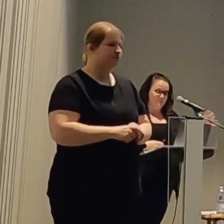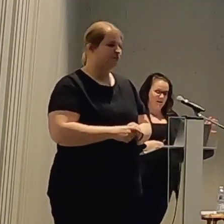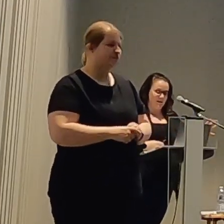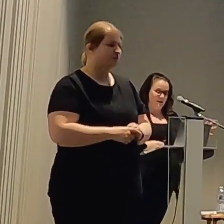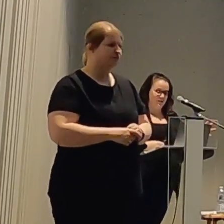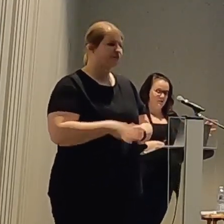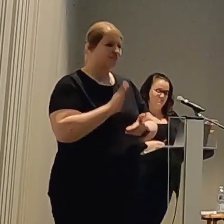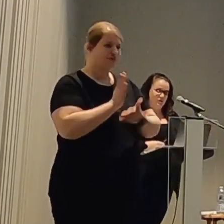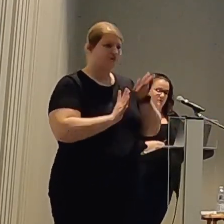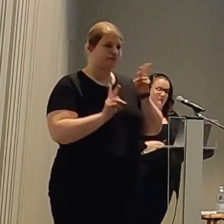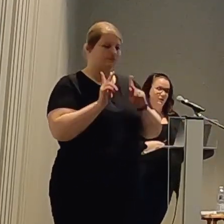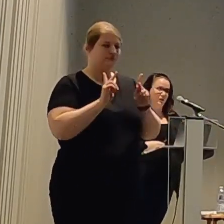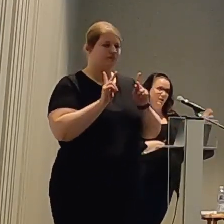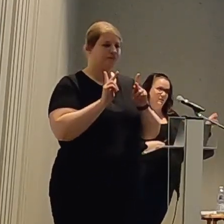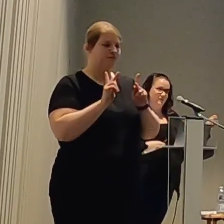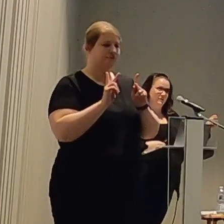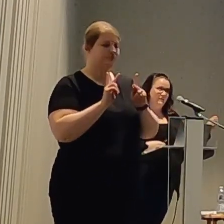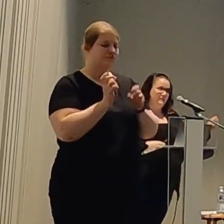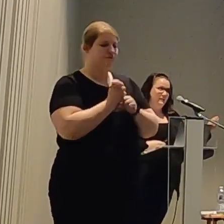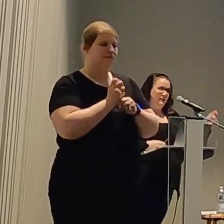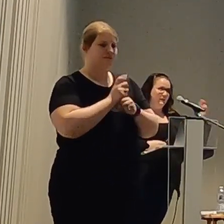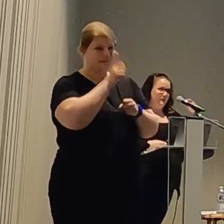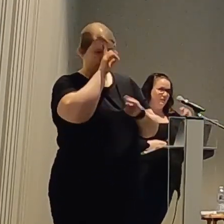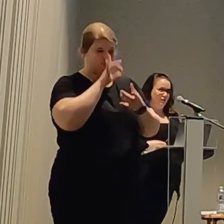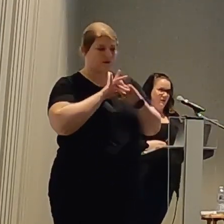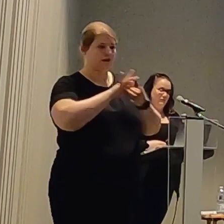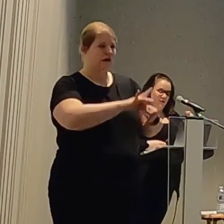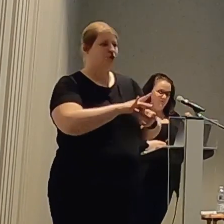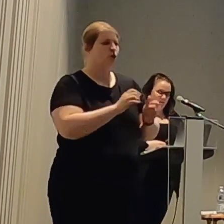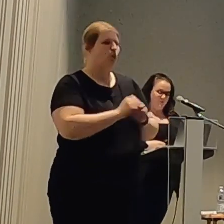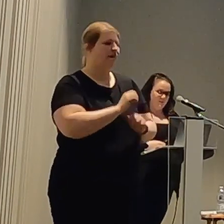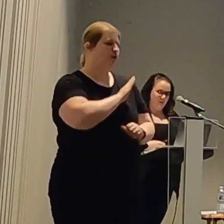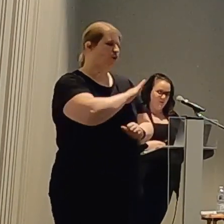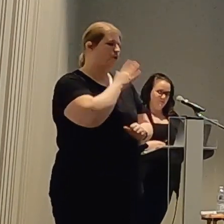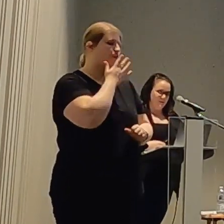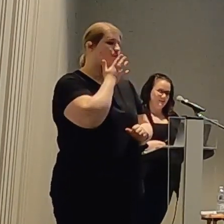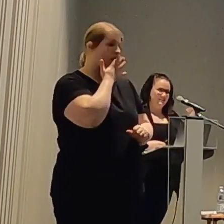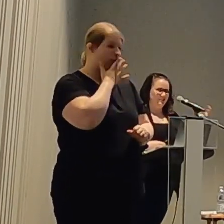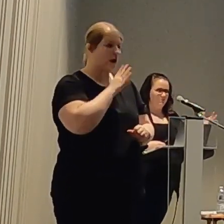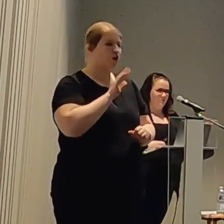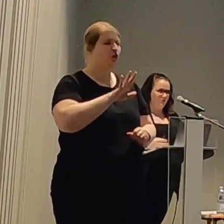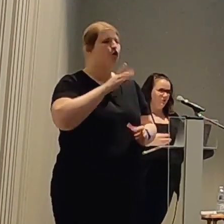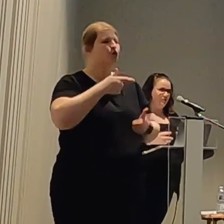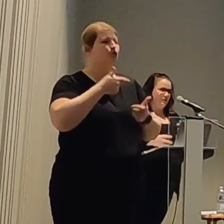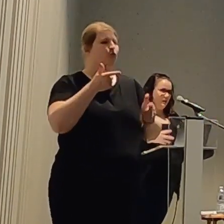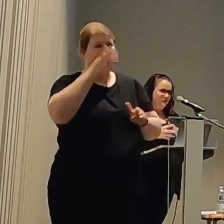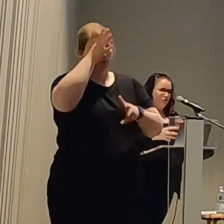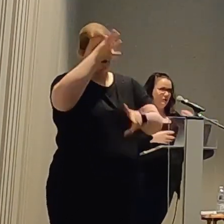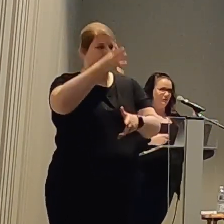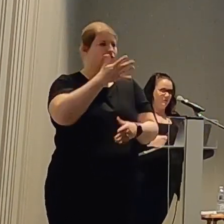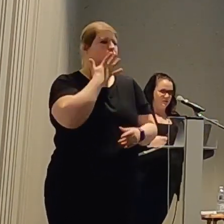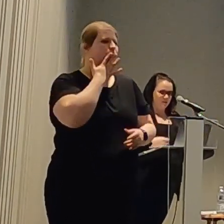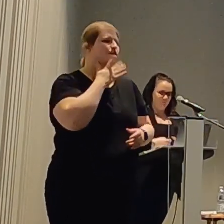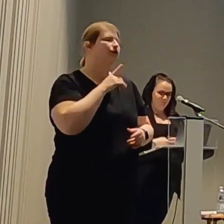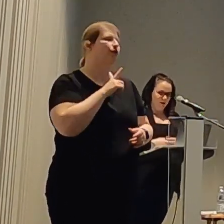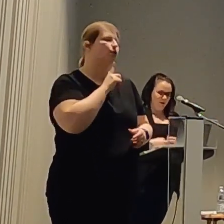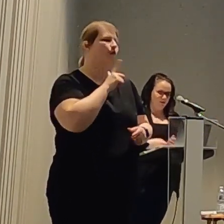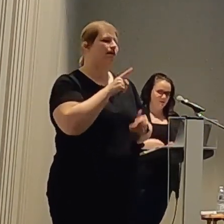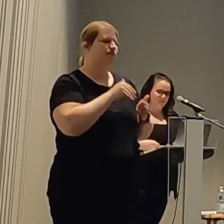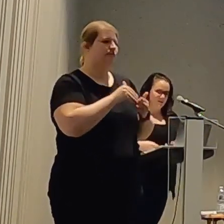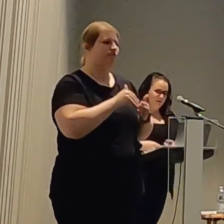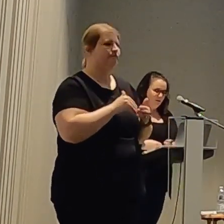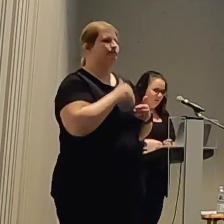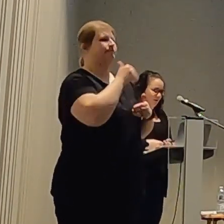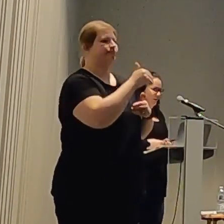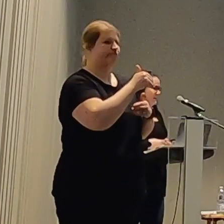Some people made connections between her color and then her great-grandfather's color. But as I said before, she kind of took it one step